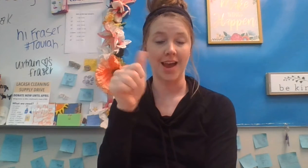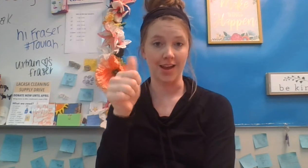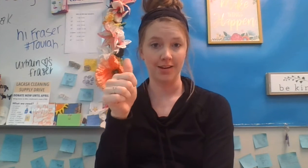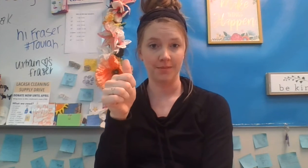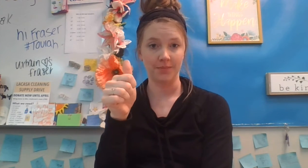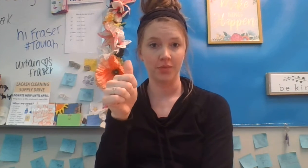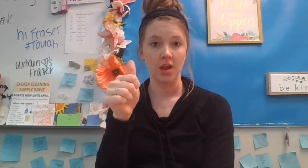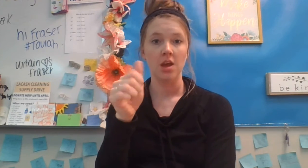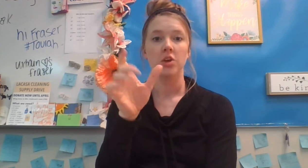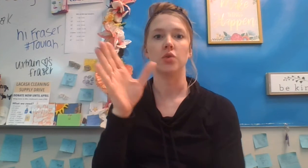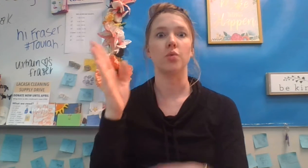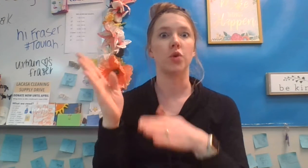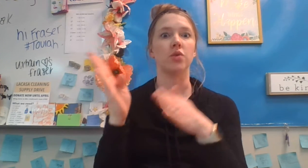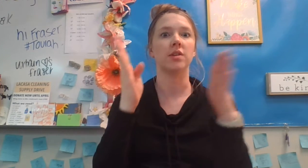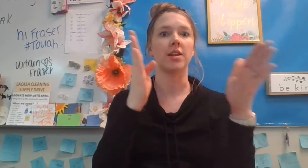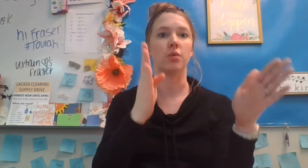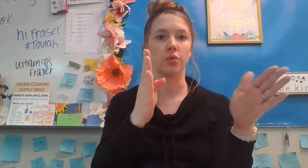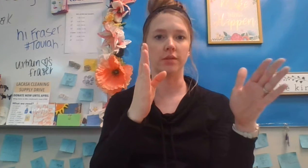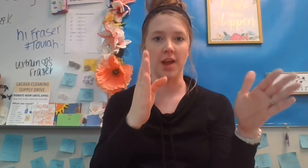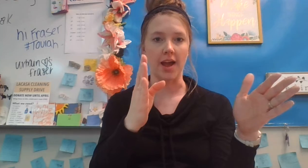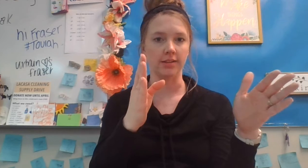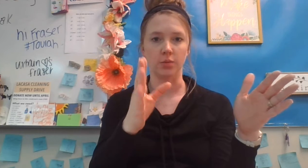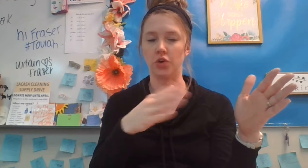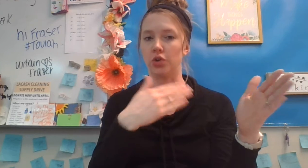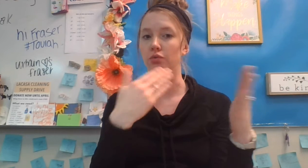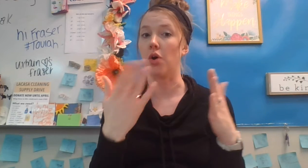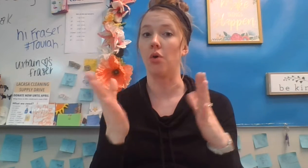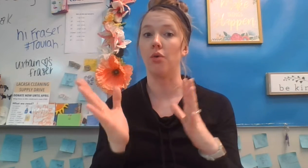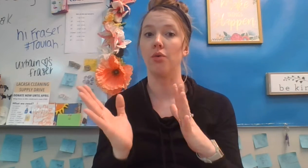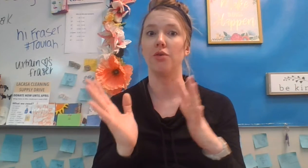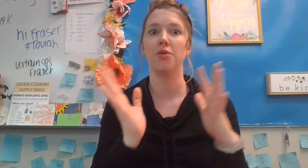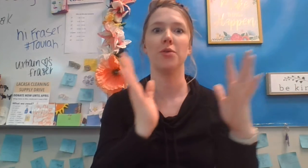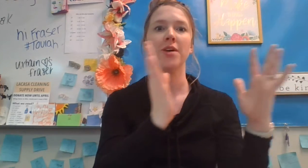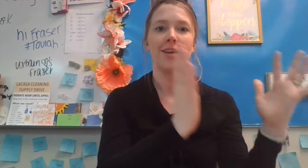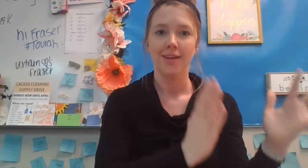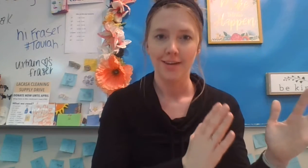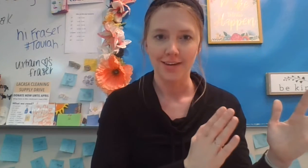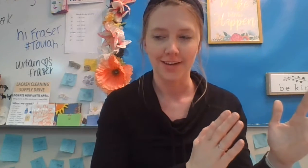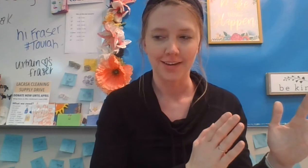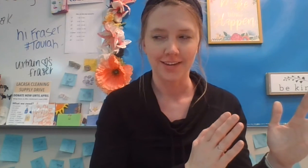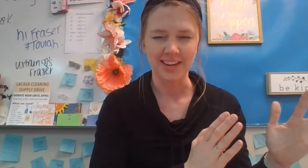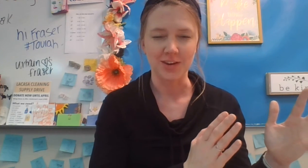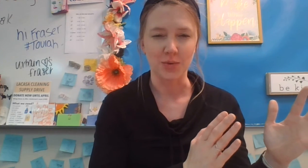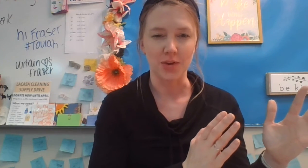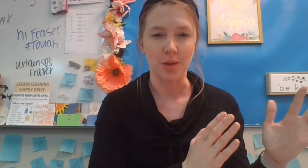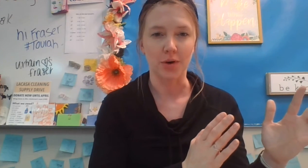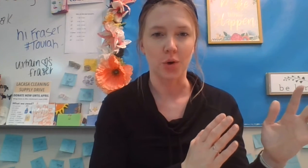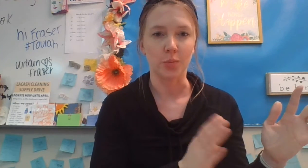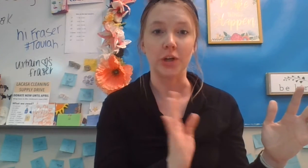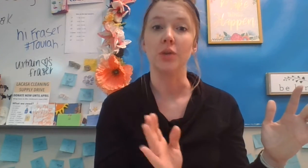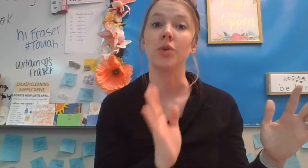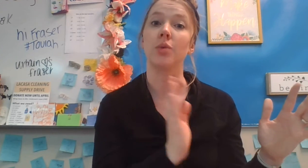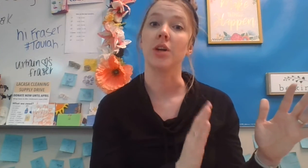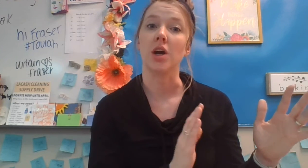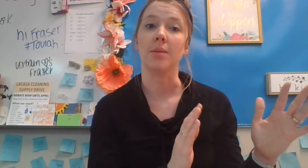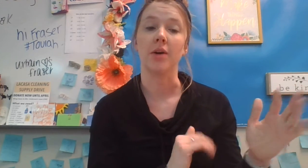110. So you just saw that rule of nines, which you know gets used with number incorporation, which we're going to talk about